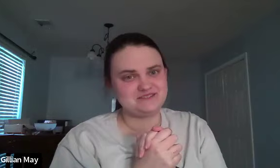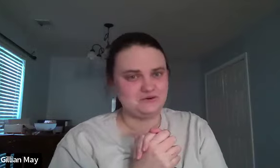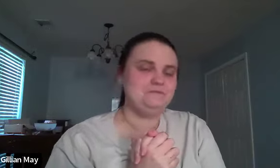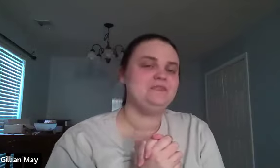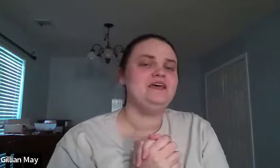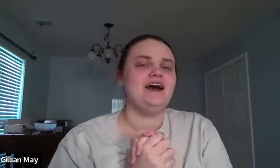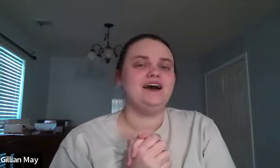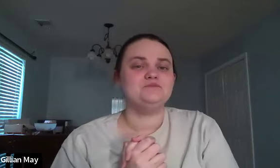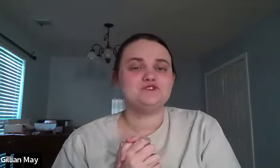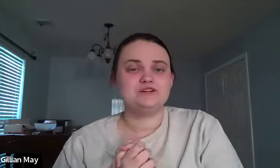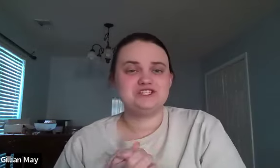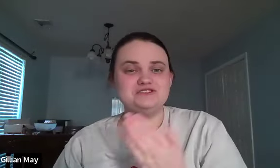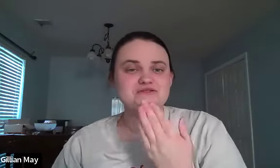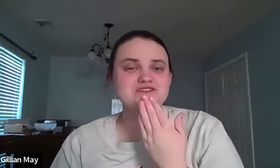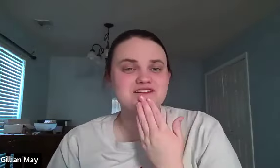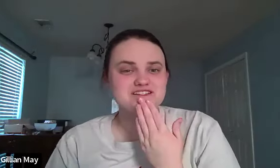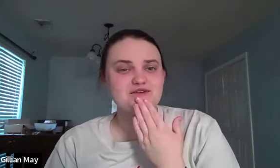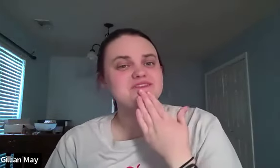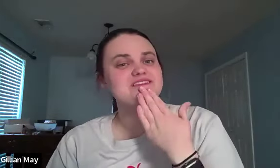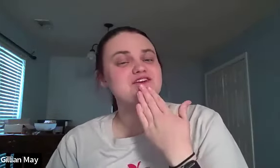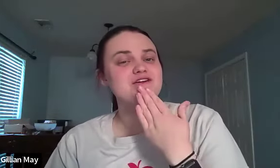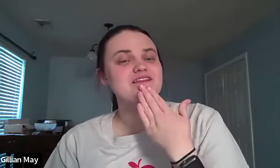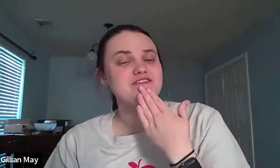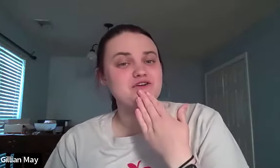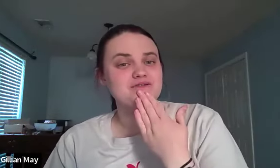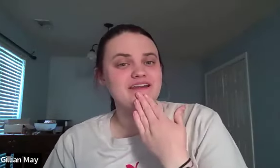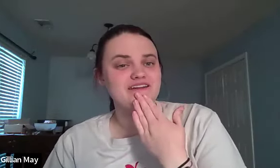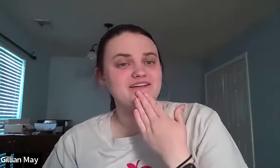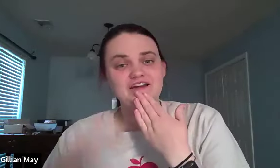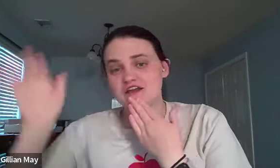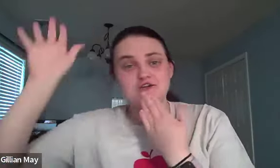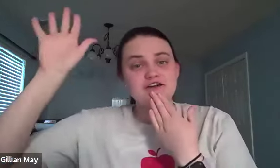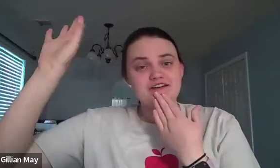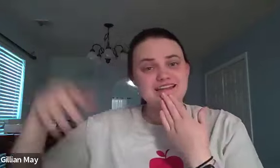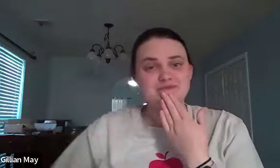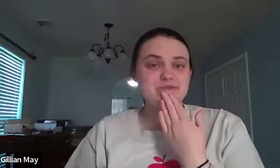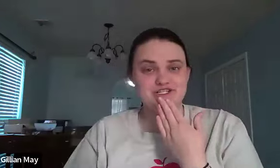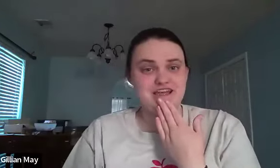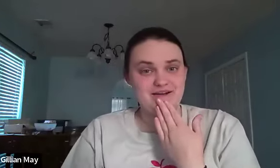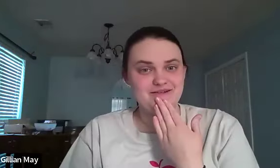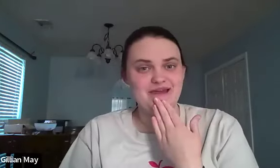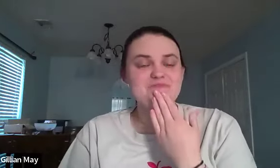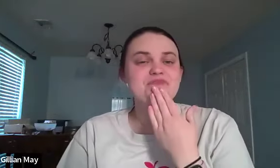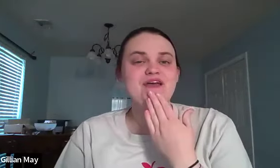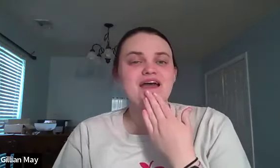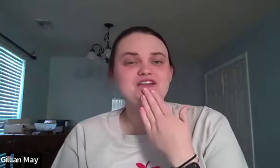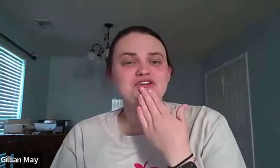school. So what you do is you're going to start with the good, like the good right here. Your other hand's pretty much down, okay? And you